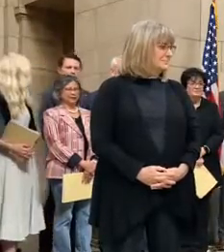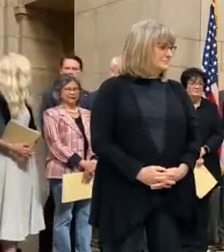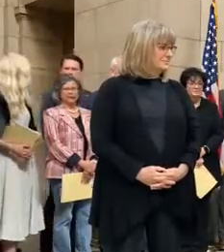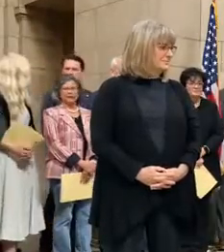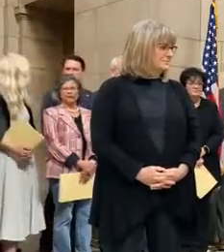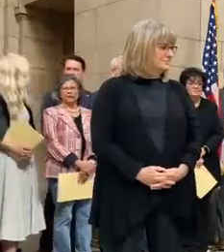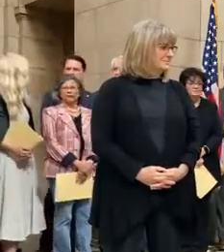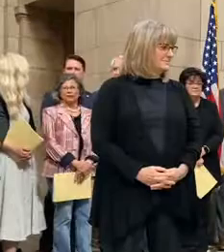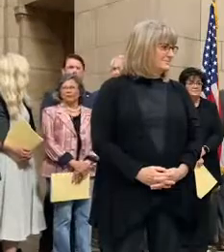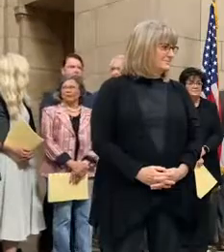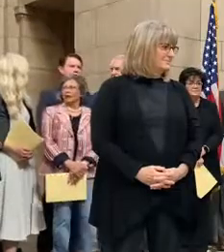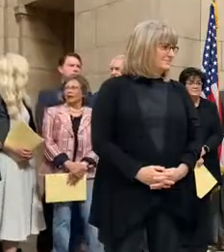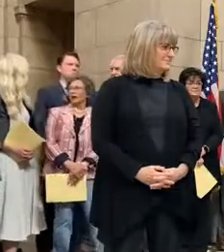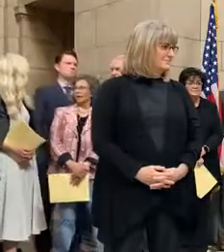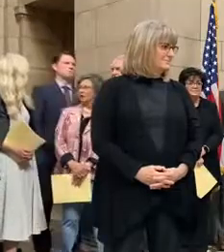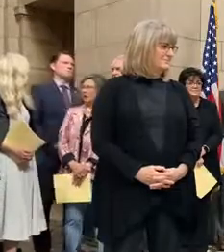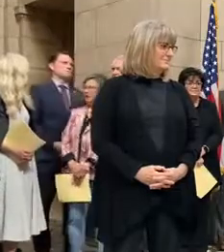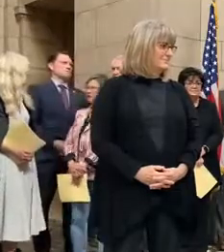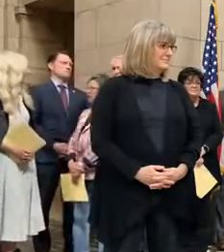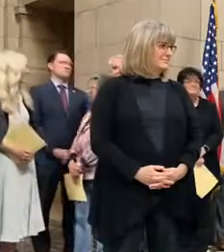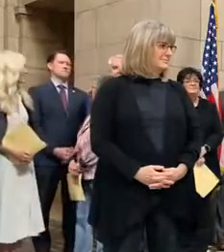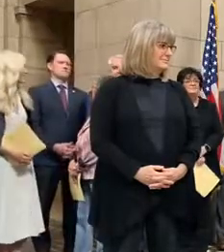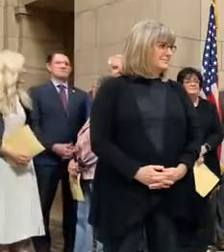Okay, great.